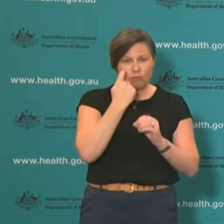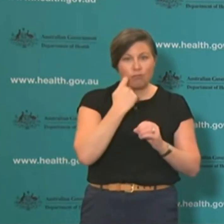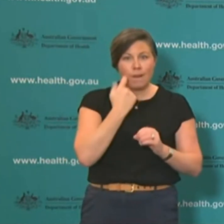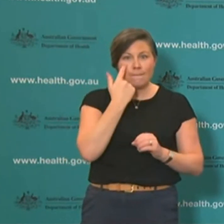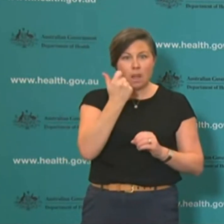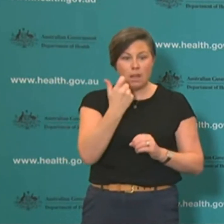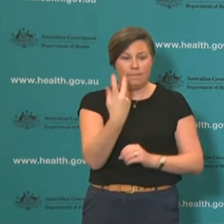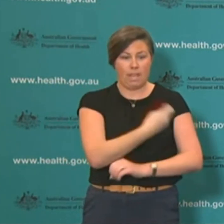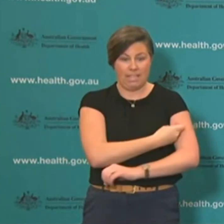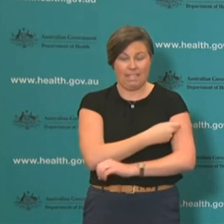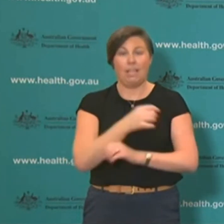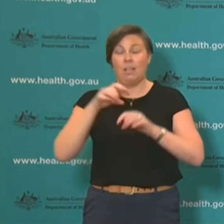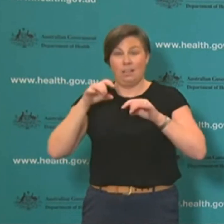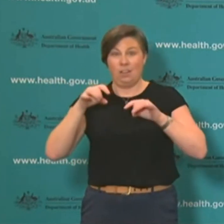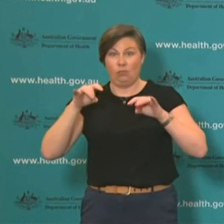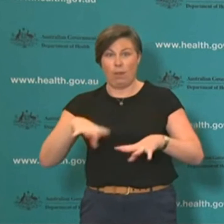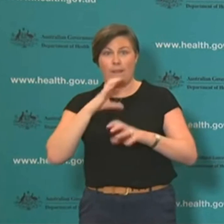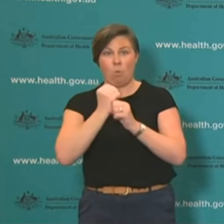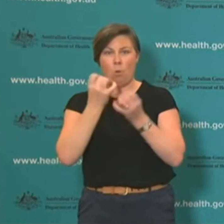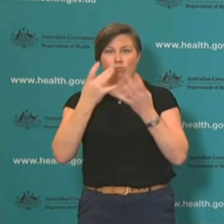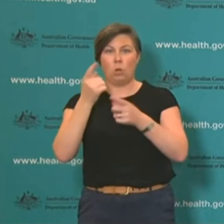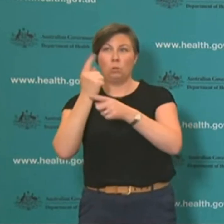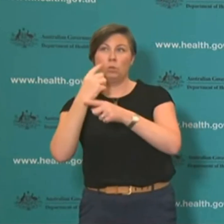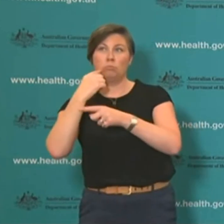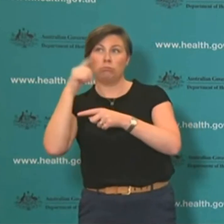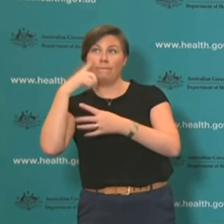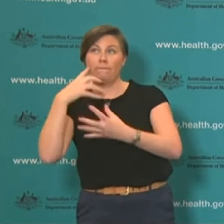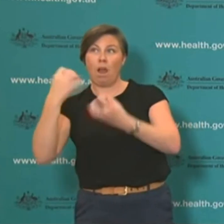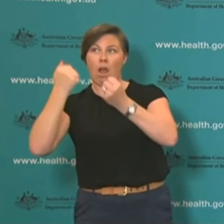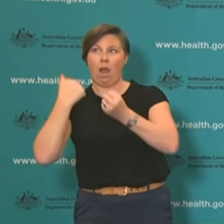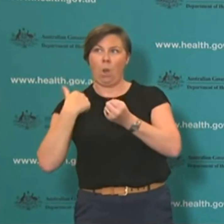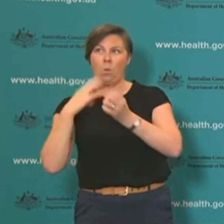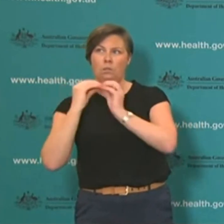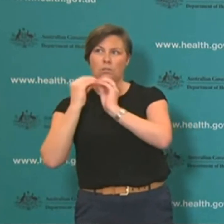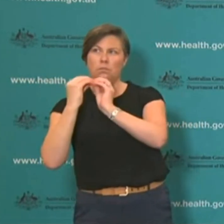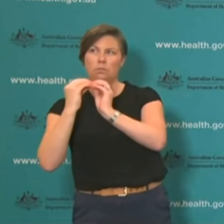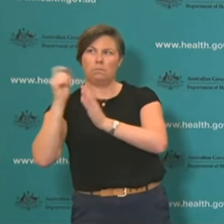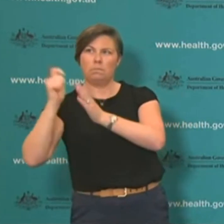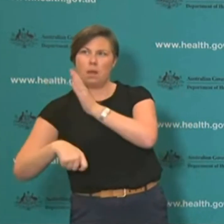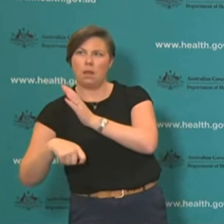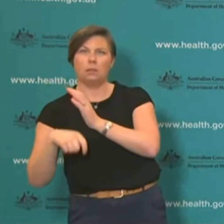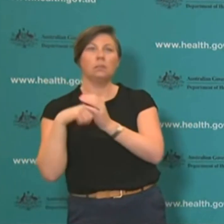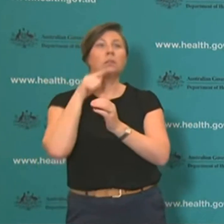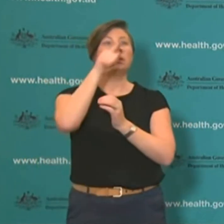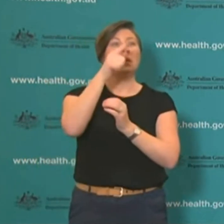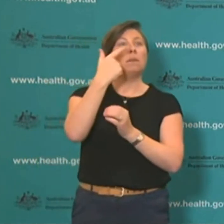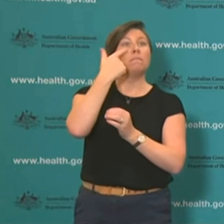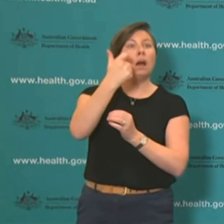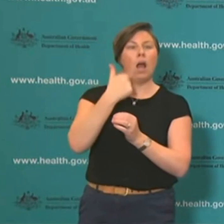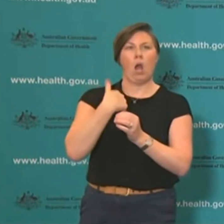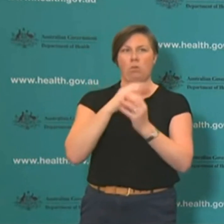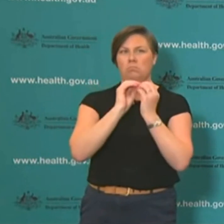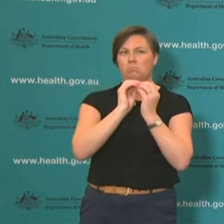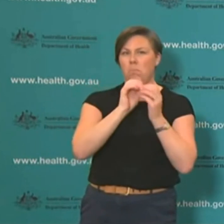to secure supplies of any future vaccine? And is it responsible to be spending taxpayer money to